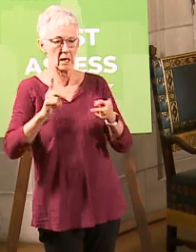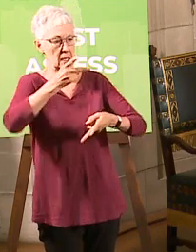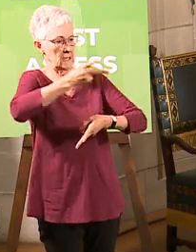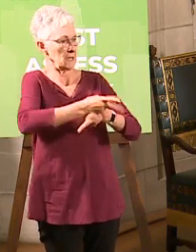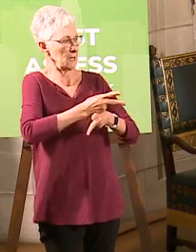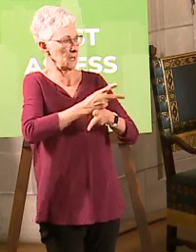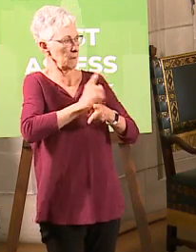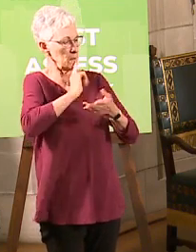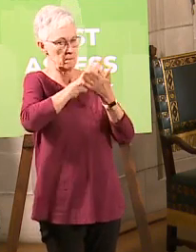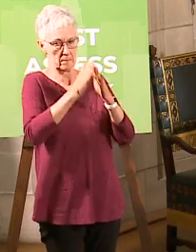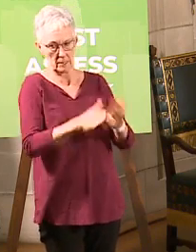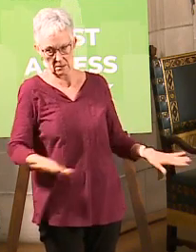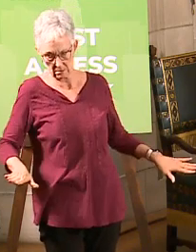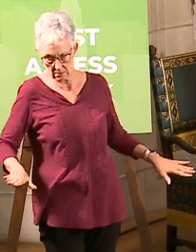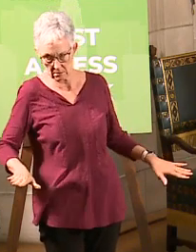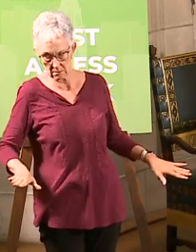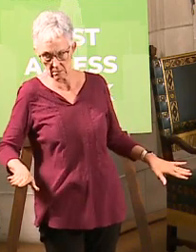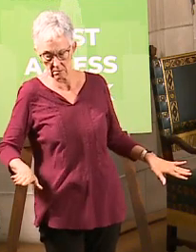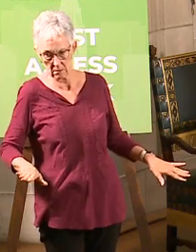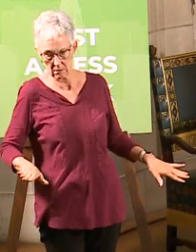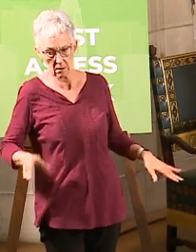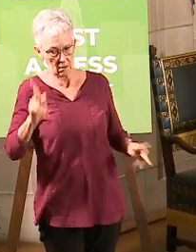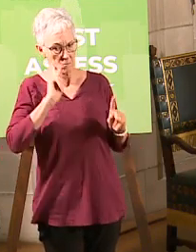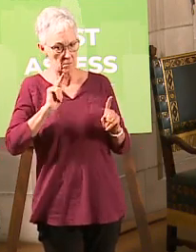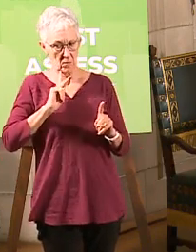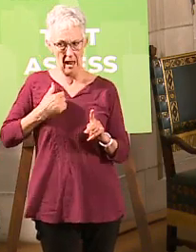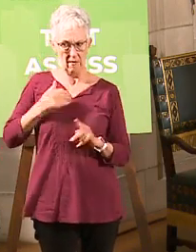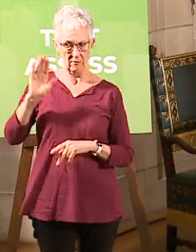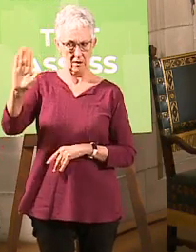Lincoln. I want to encourage everybody